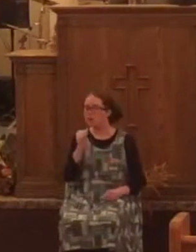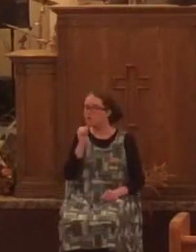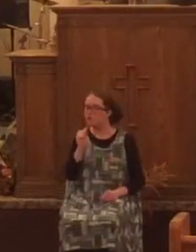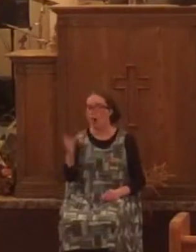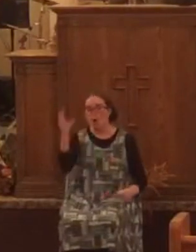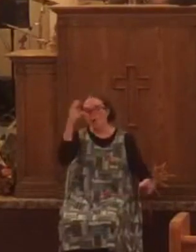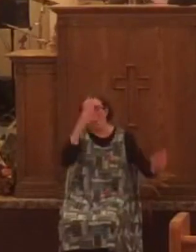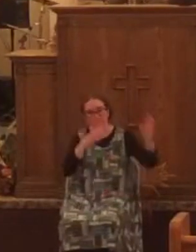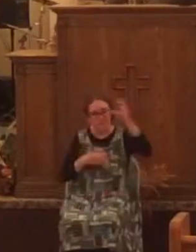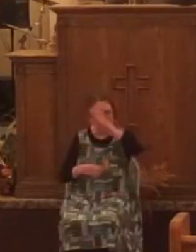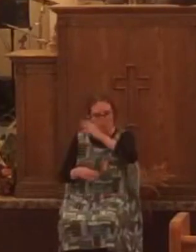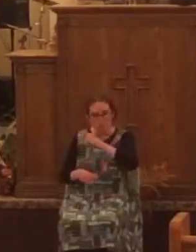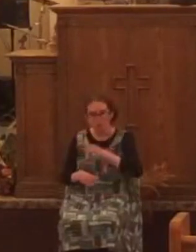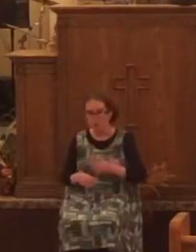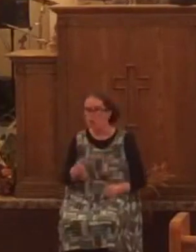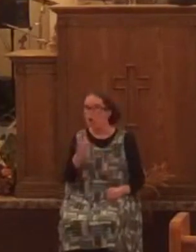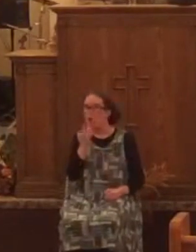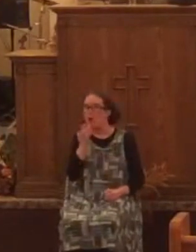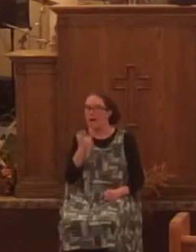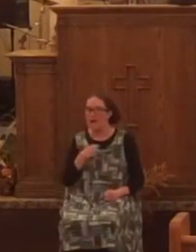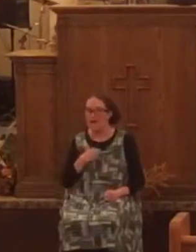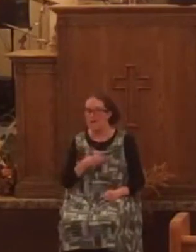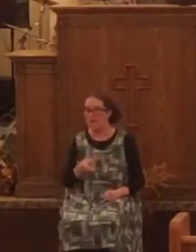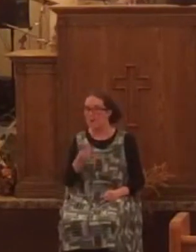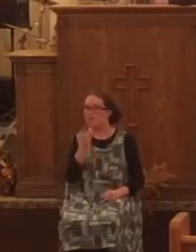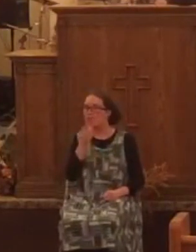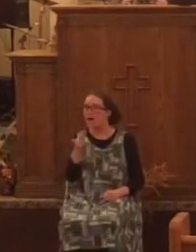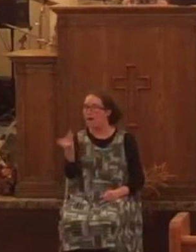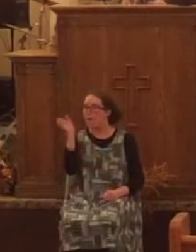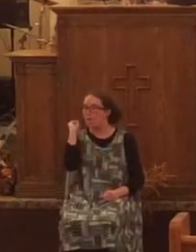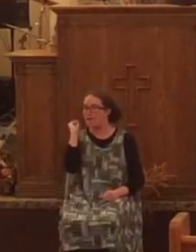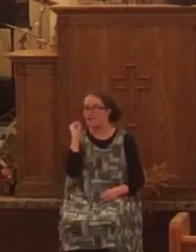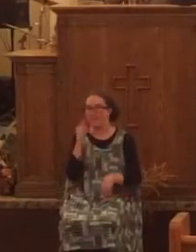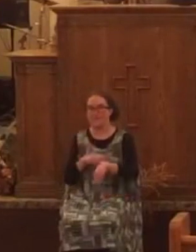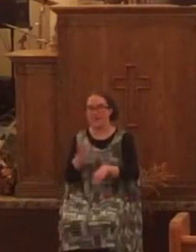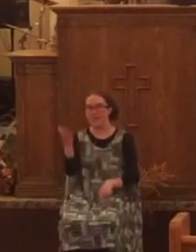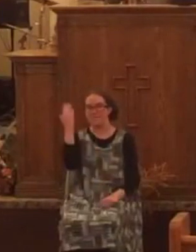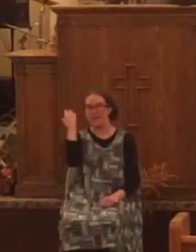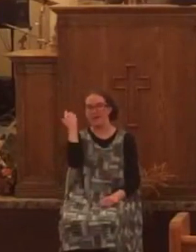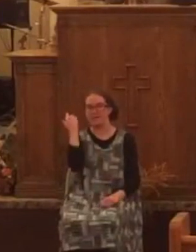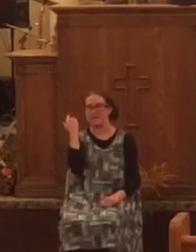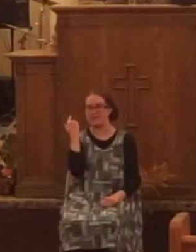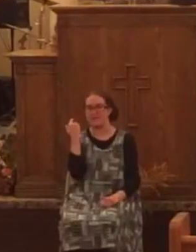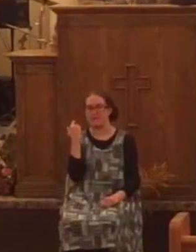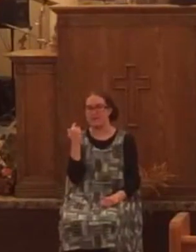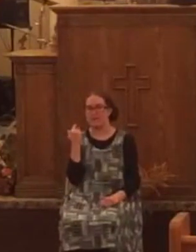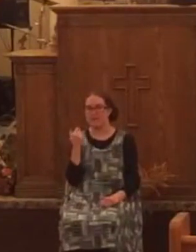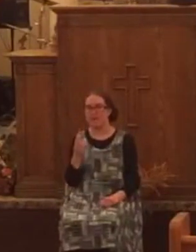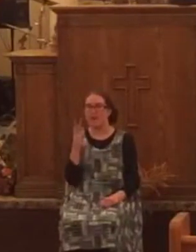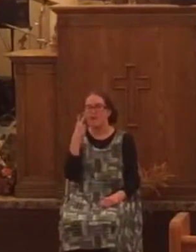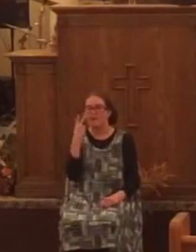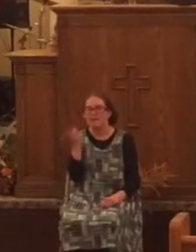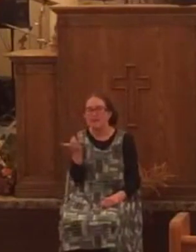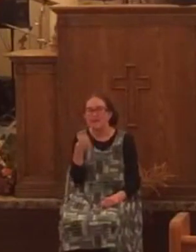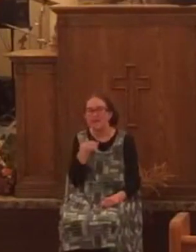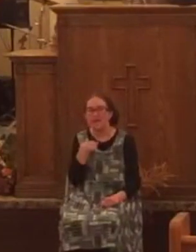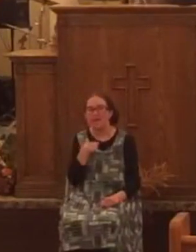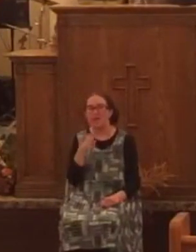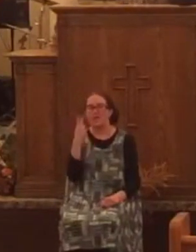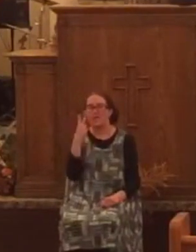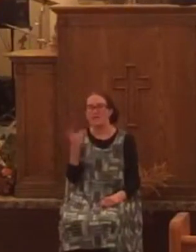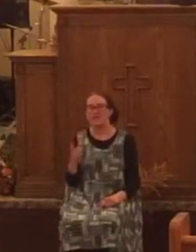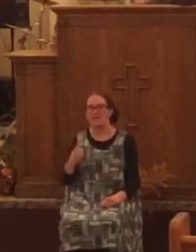confuse who I am or who I was. In time past. Amen. Baby, when you see me, amen, you